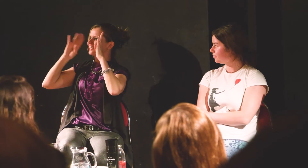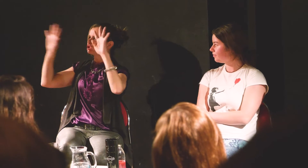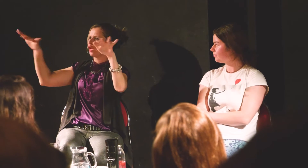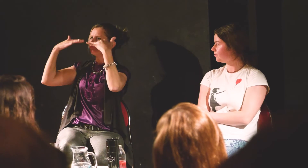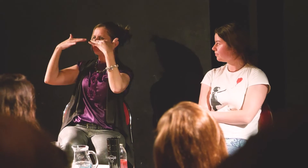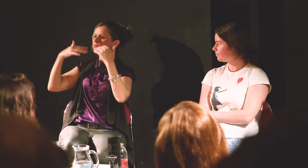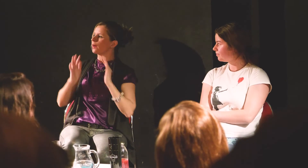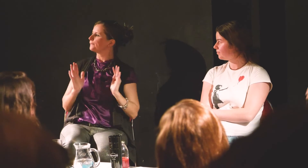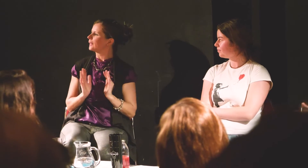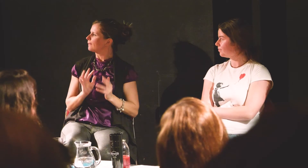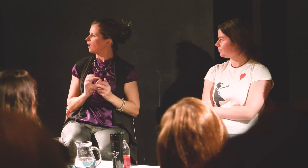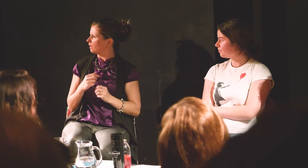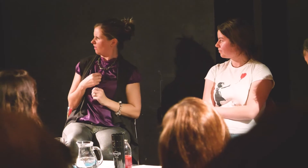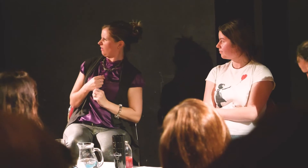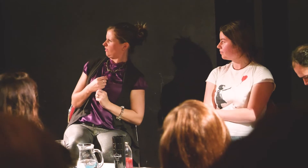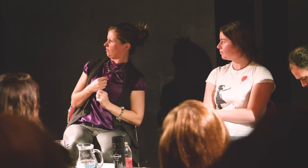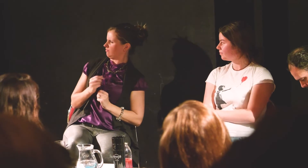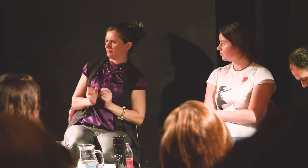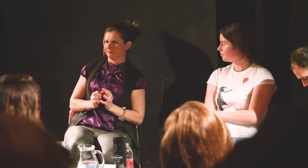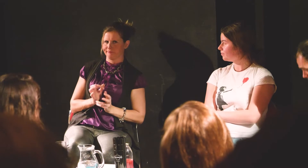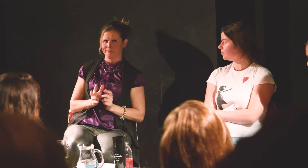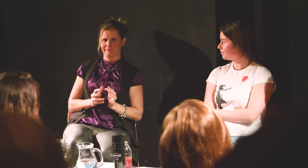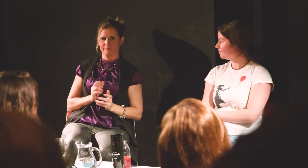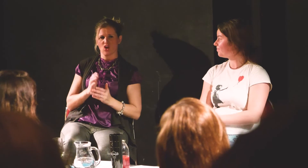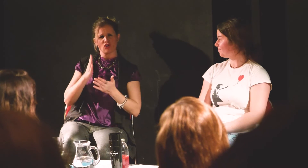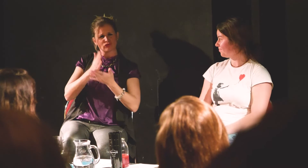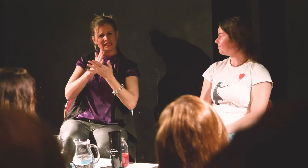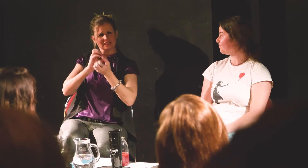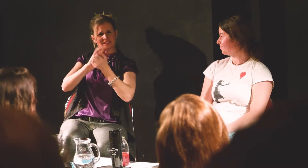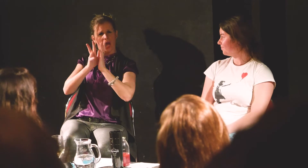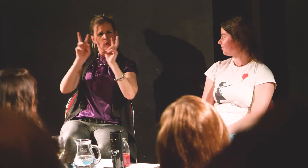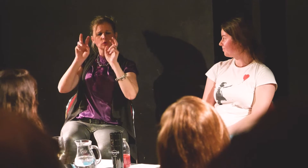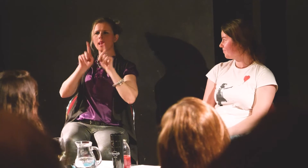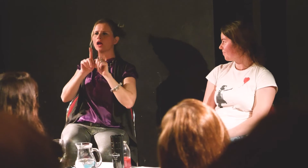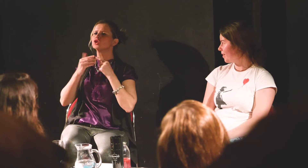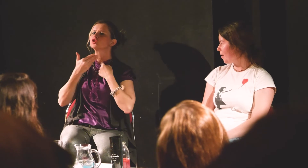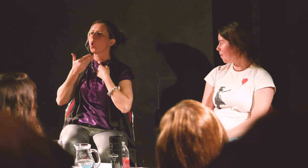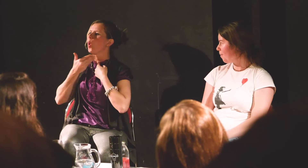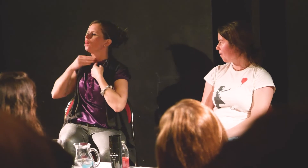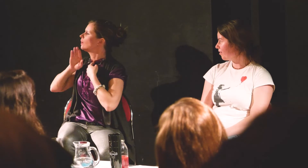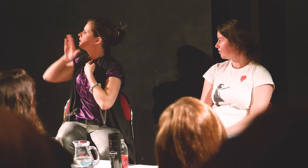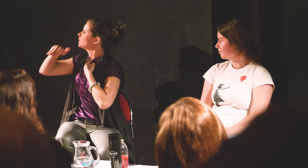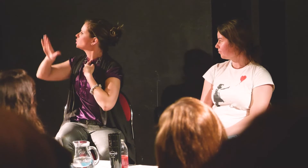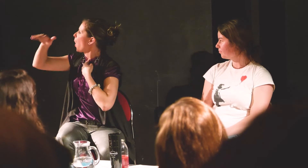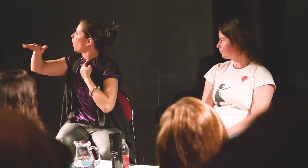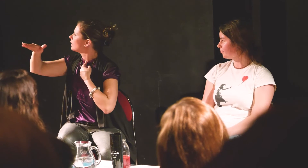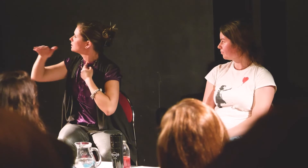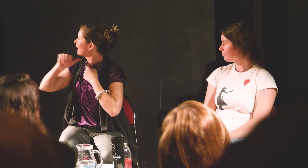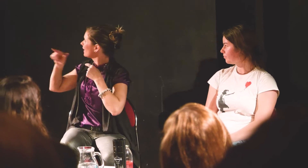being watched. You're drawing attention to us. Minimise those signs." So I do it. But really, sign